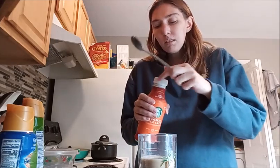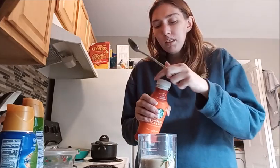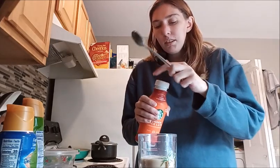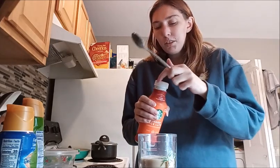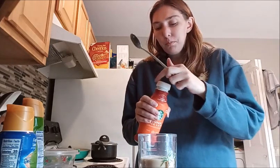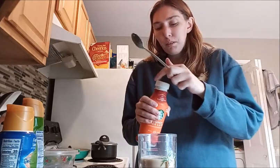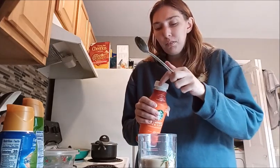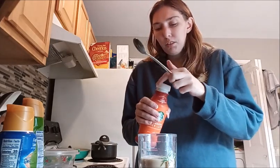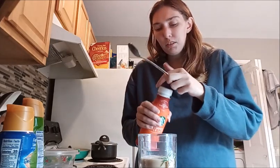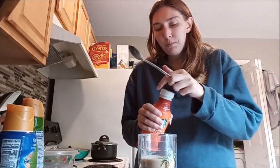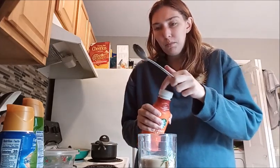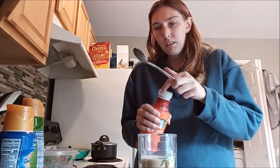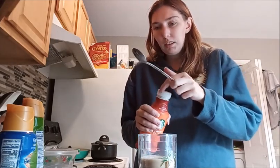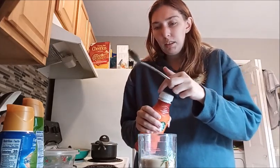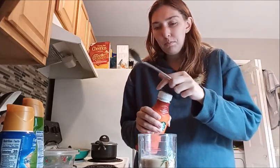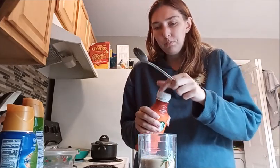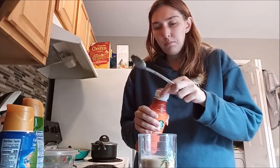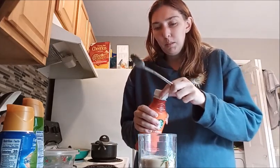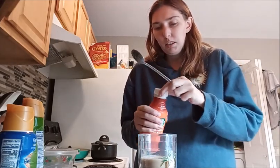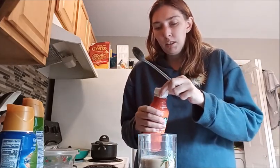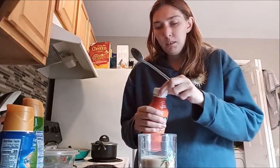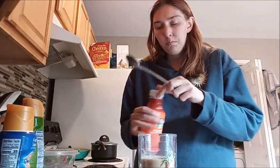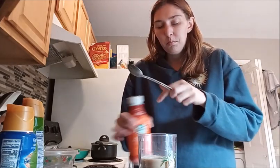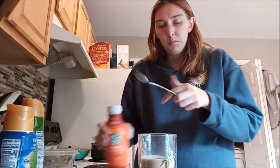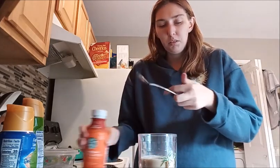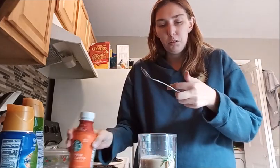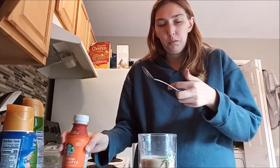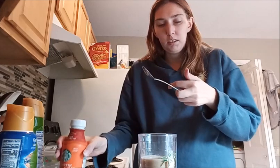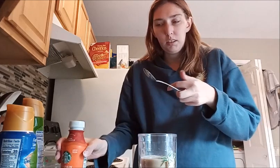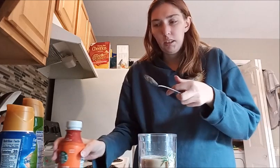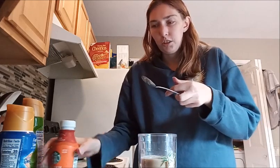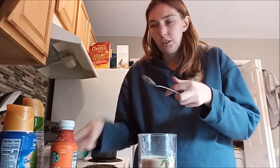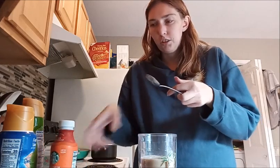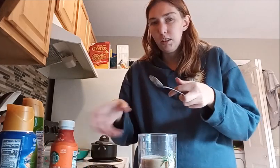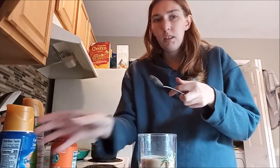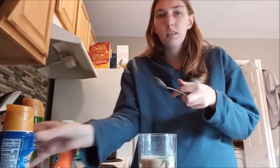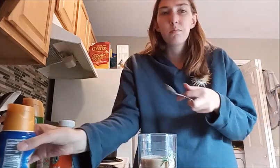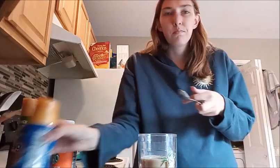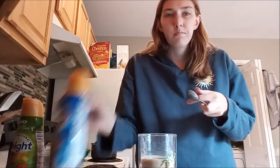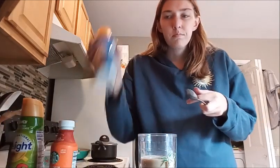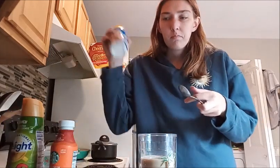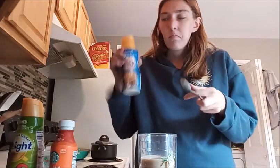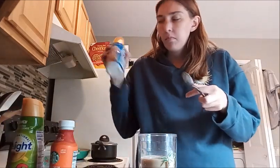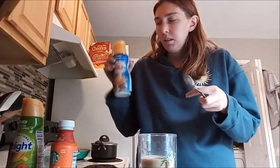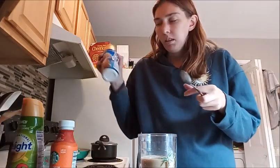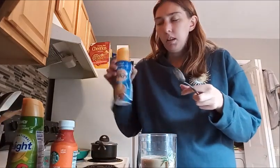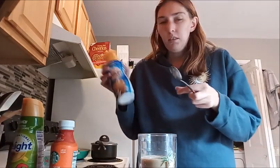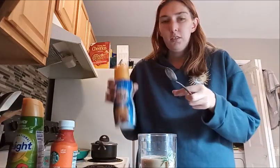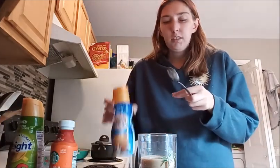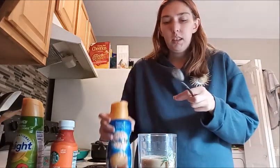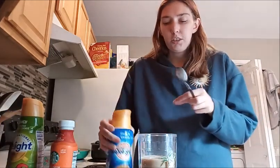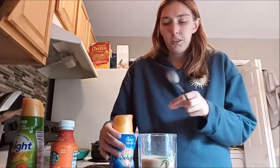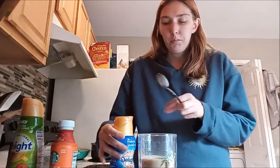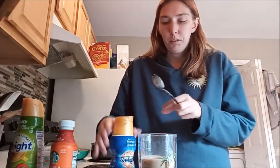And it shouldn't make me fall asleep, and yet it is. But it's also why I tend to add sugar to things. I don't know if I'm gonna add sugar, but I